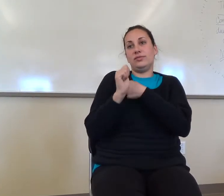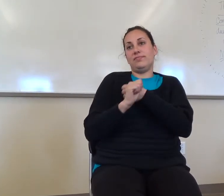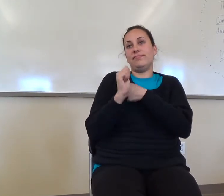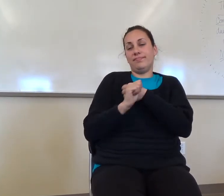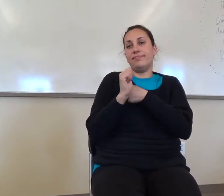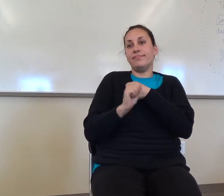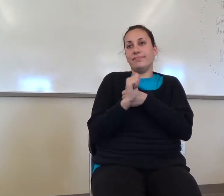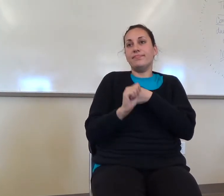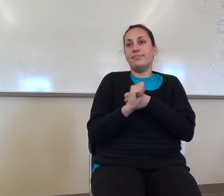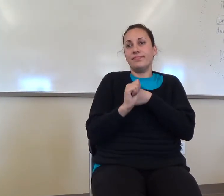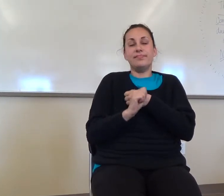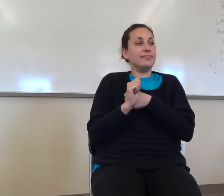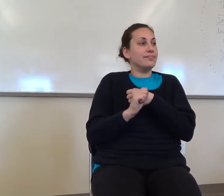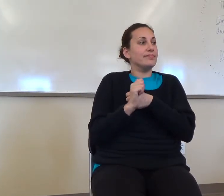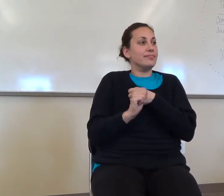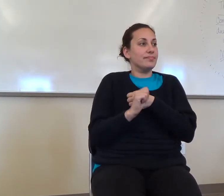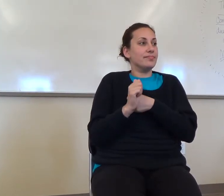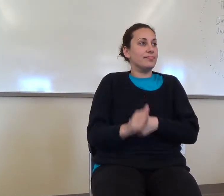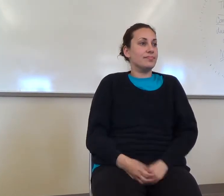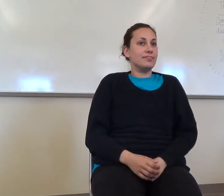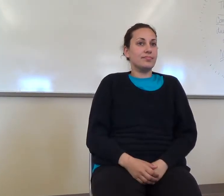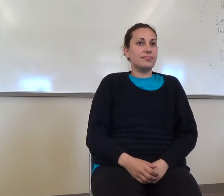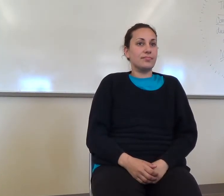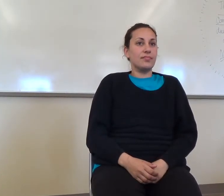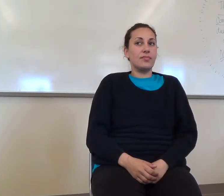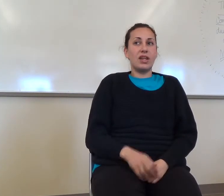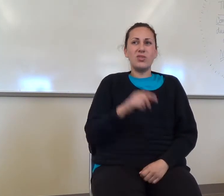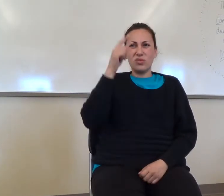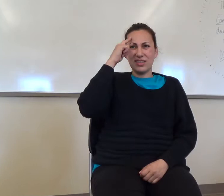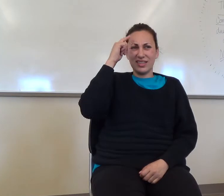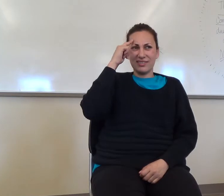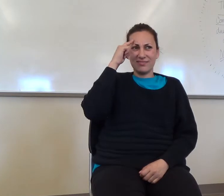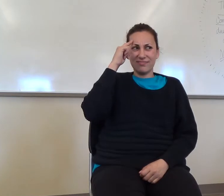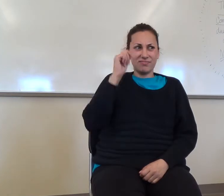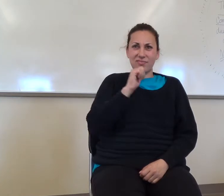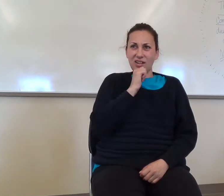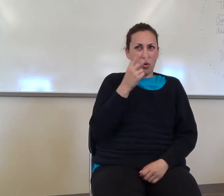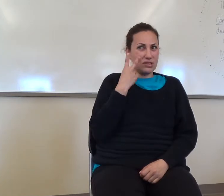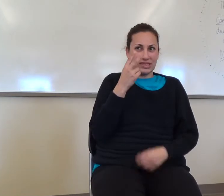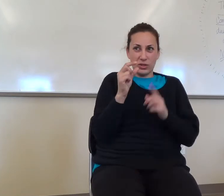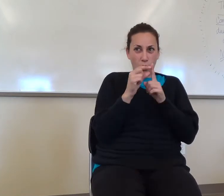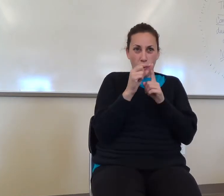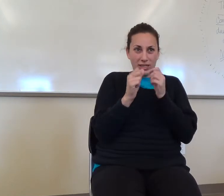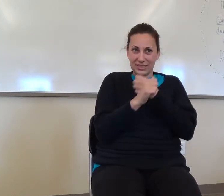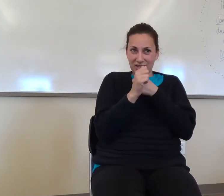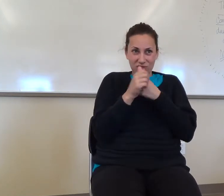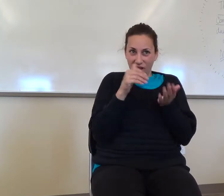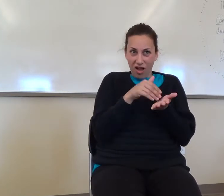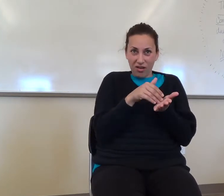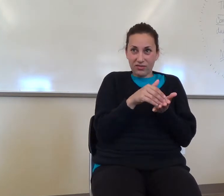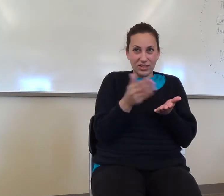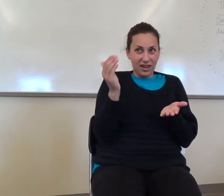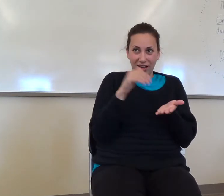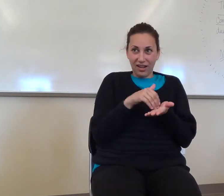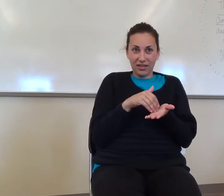dangerous. Okay. Now, you think, well, I don't see the word dangerous mentioned again, but are